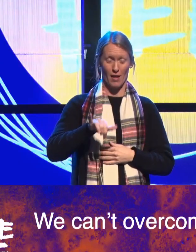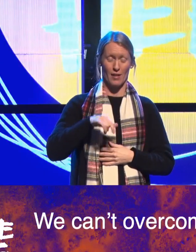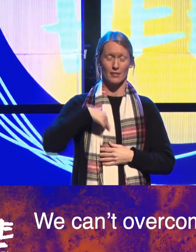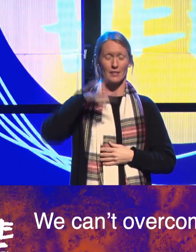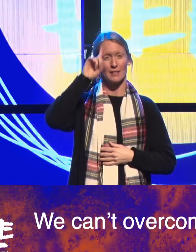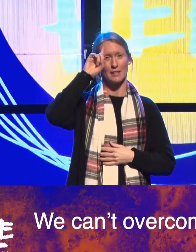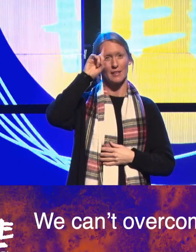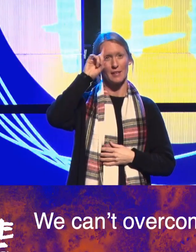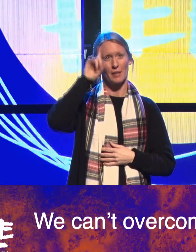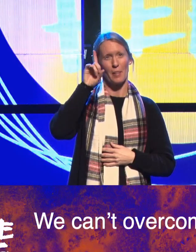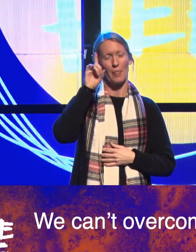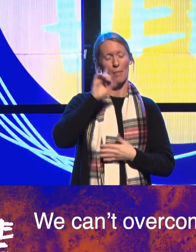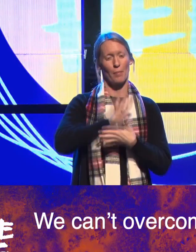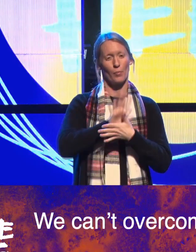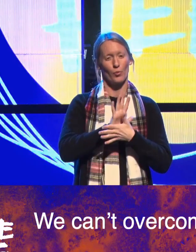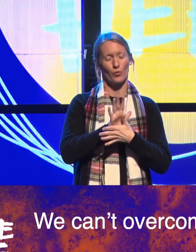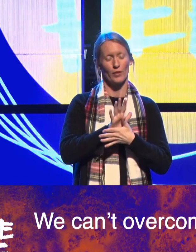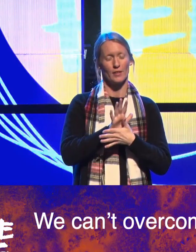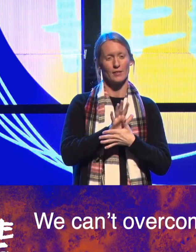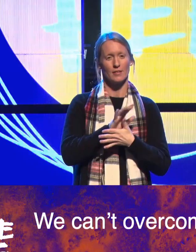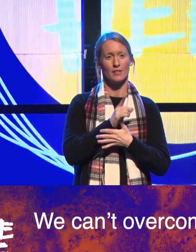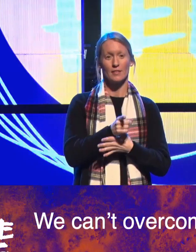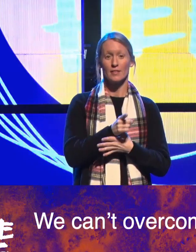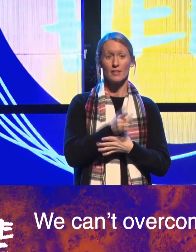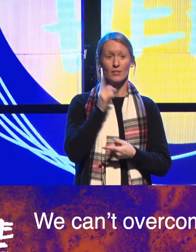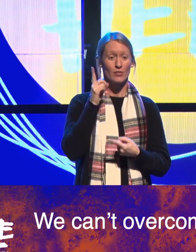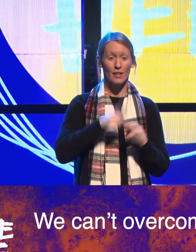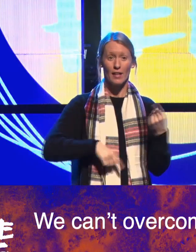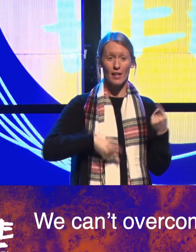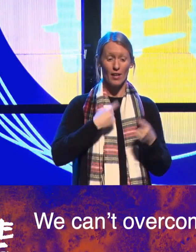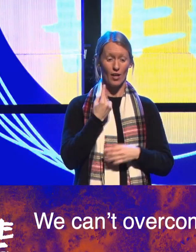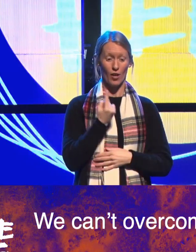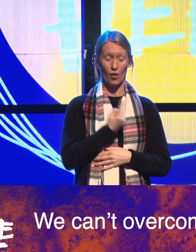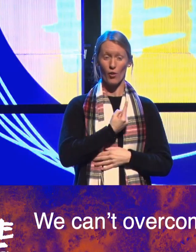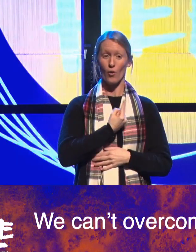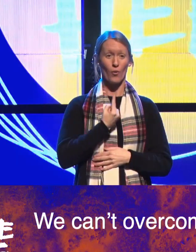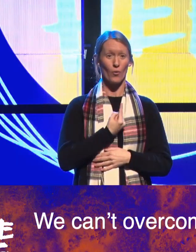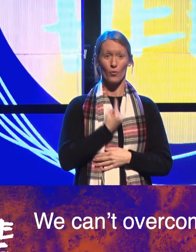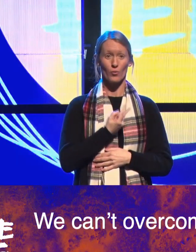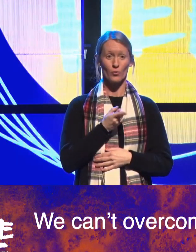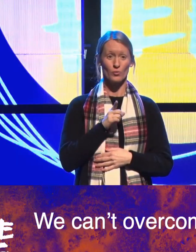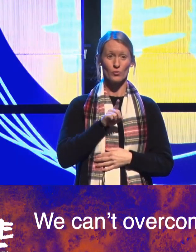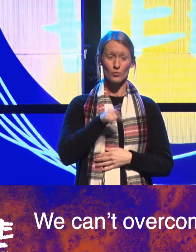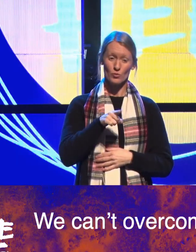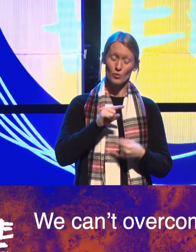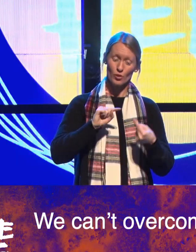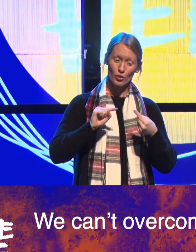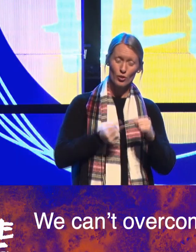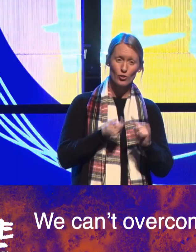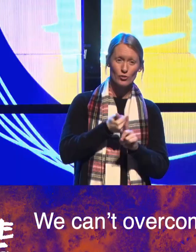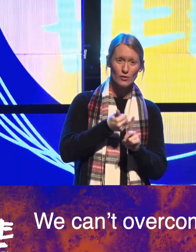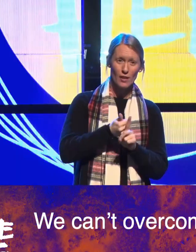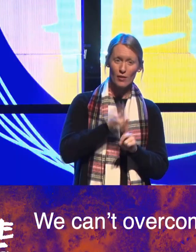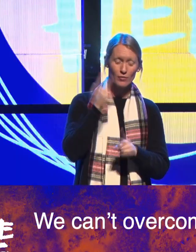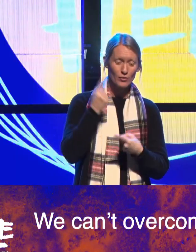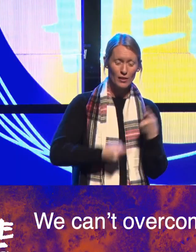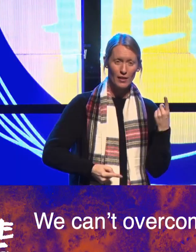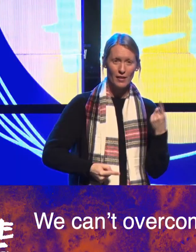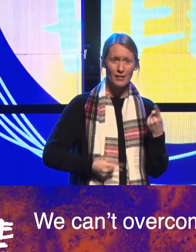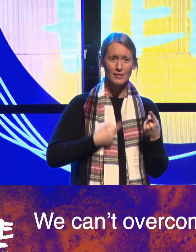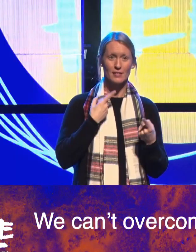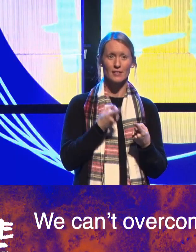movies. You can't throw somebody in your trunk alone. You'll throw your back out. You can't do it. You got to have